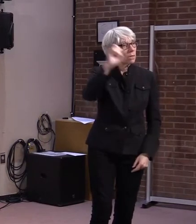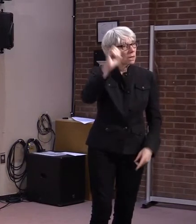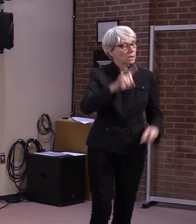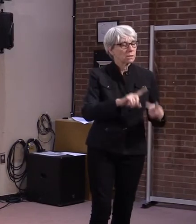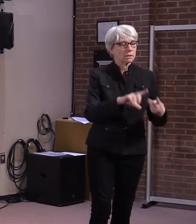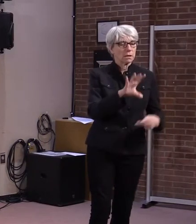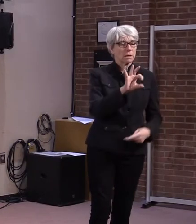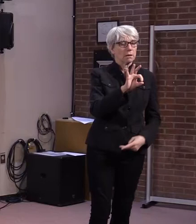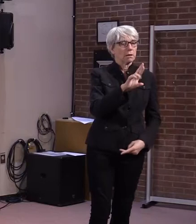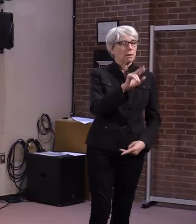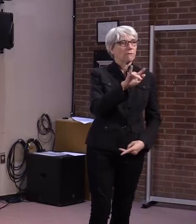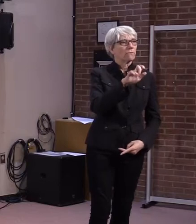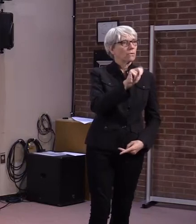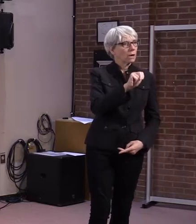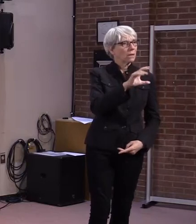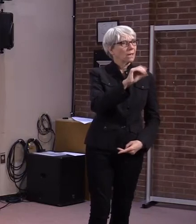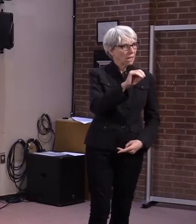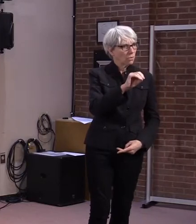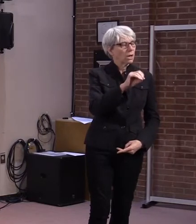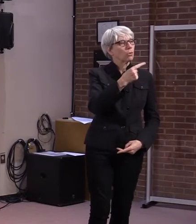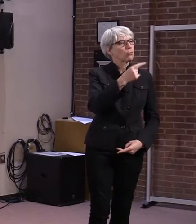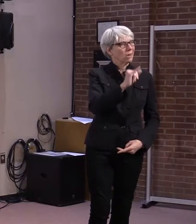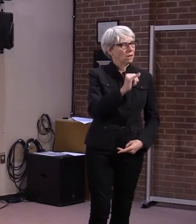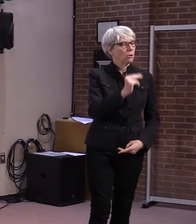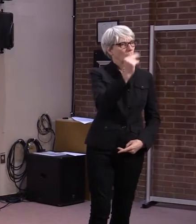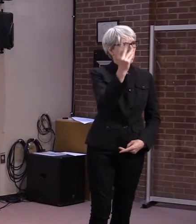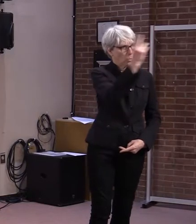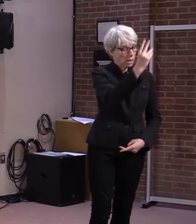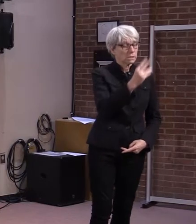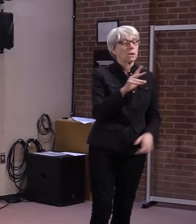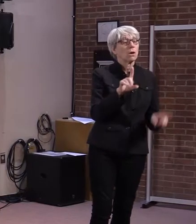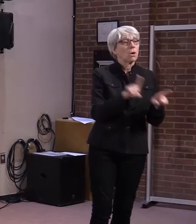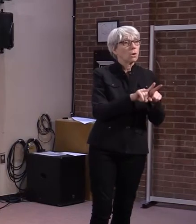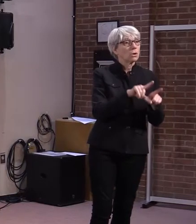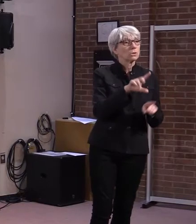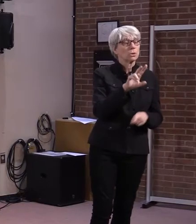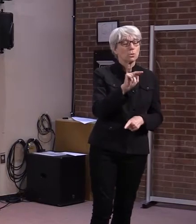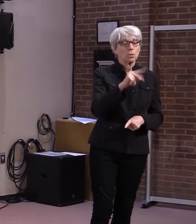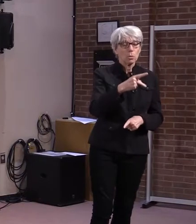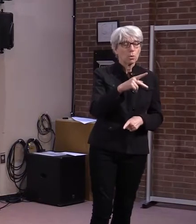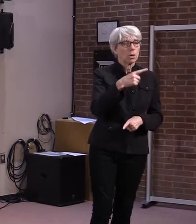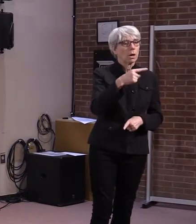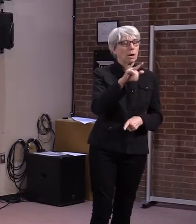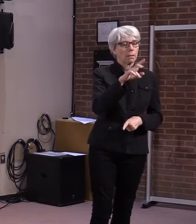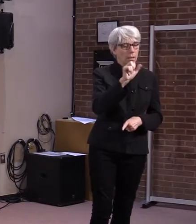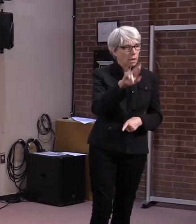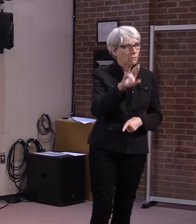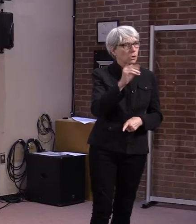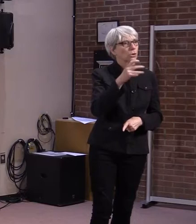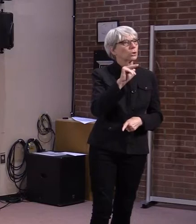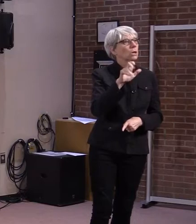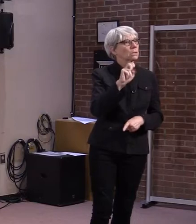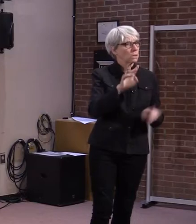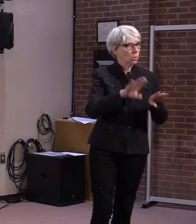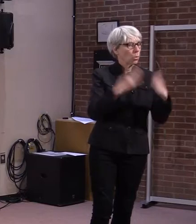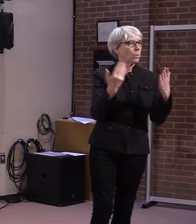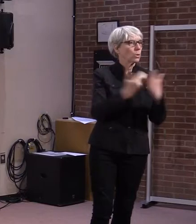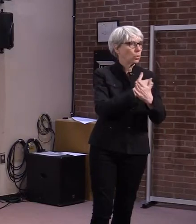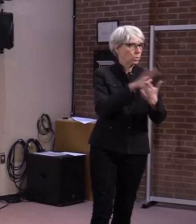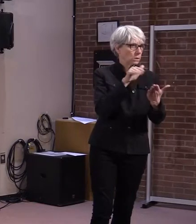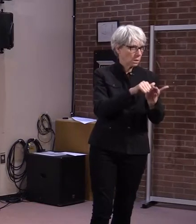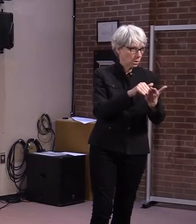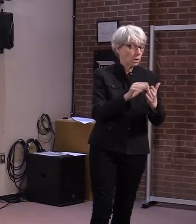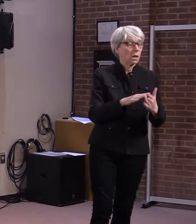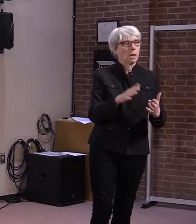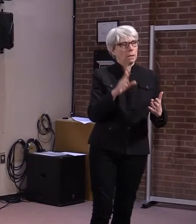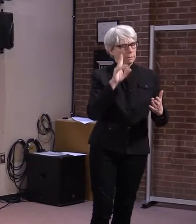County, and Grand Isle. Sites in Newport, Glover, and Johnson should also come online this week. We're also working to identify